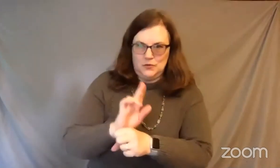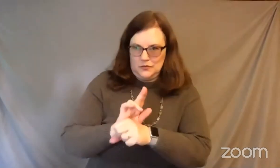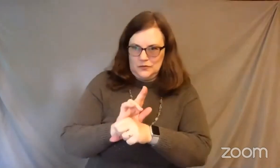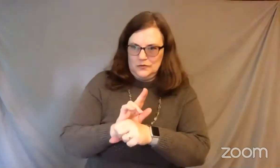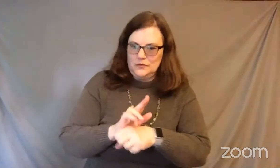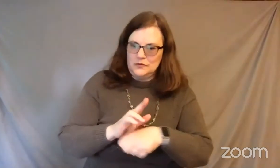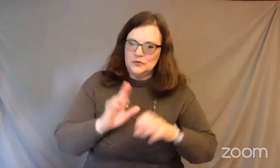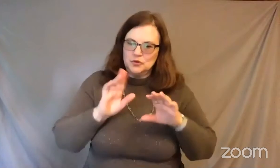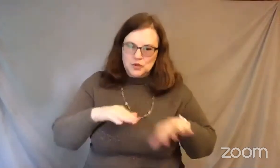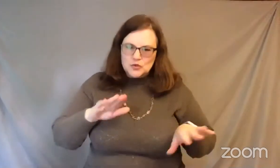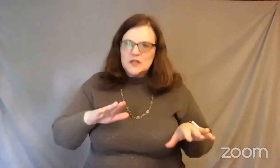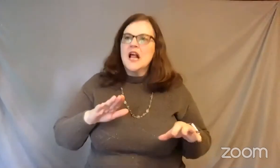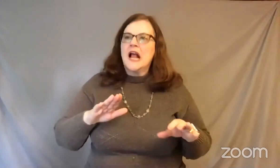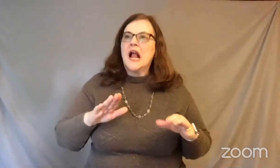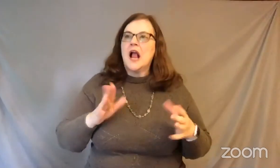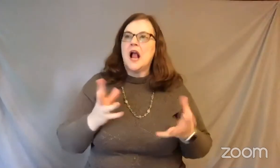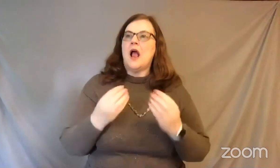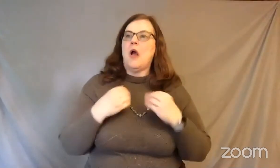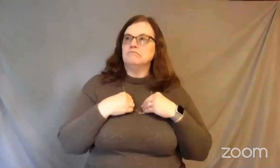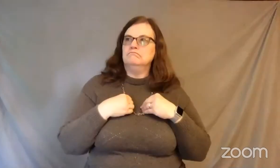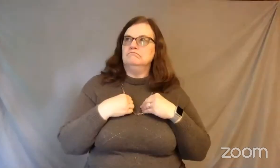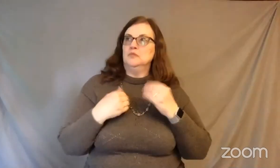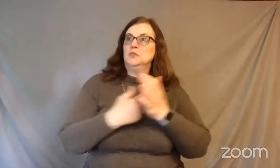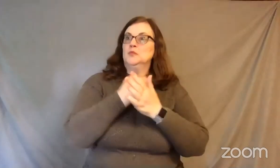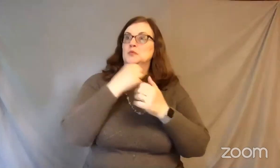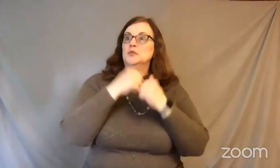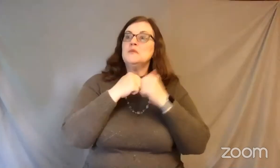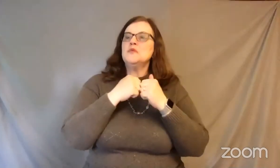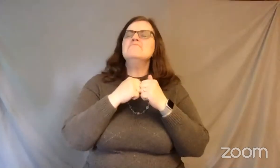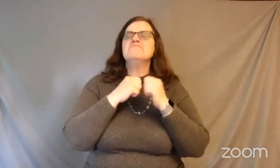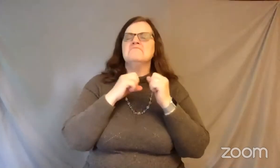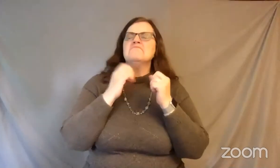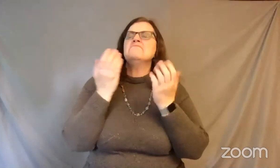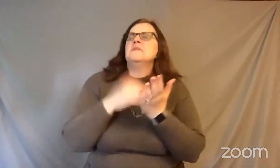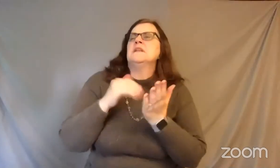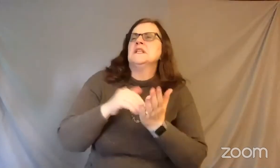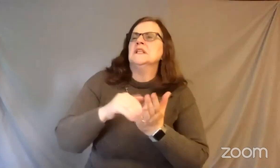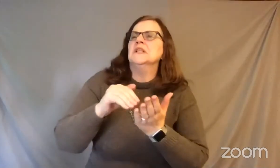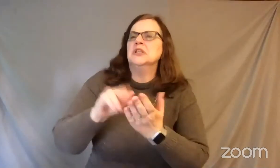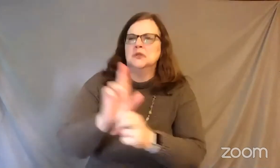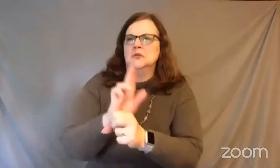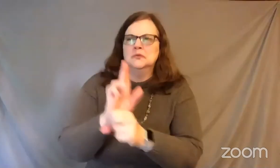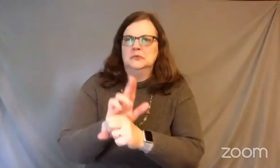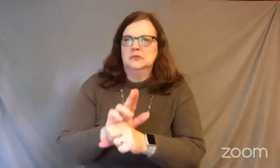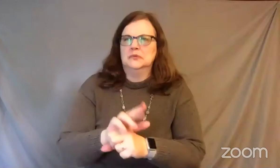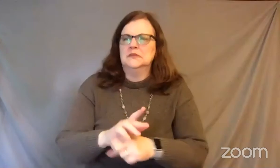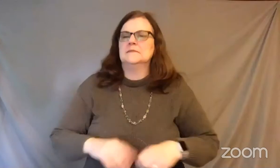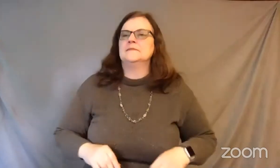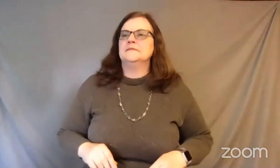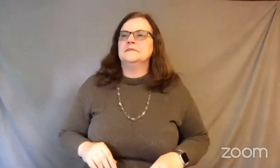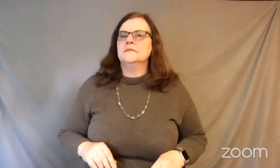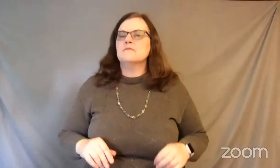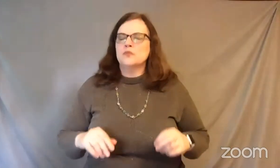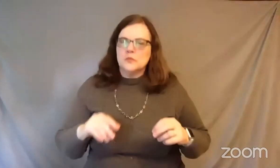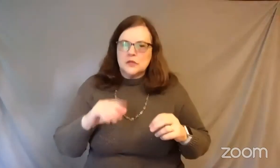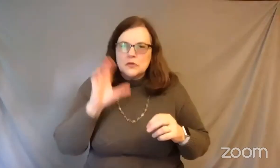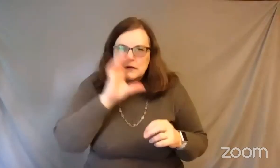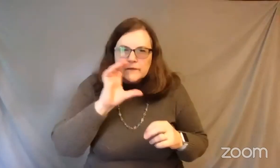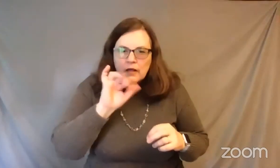time of being able to capture that in our data collection, if they continue to do that, then we can believe that there's repeated use. And